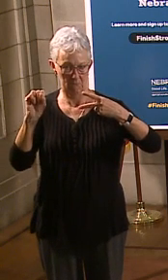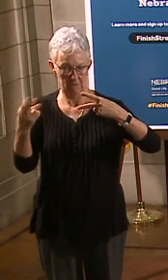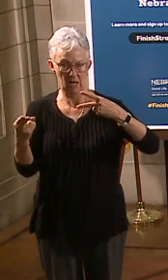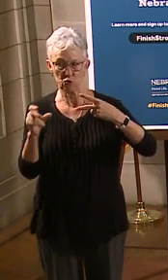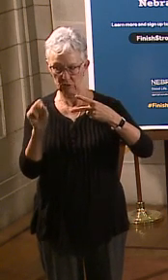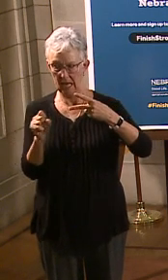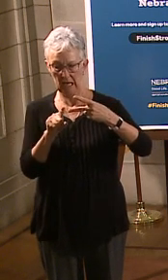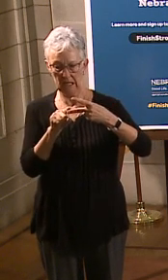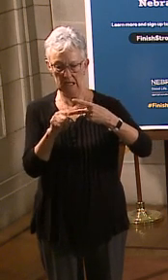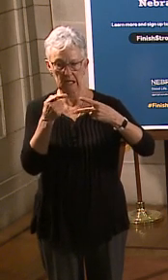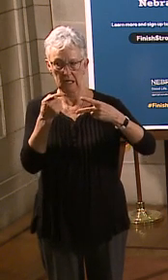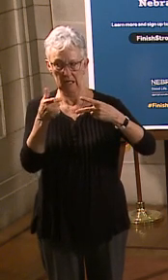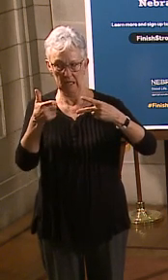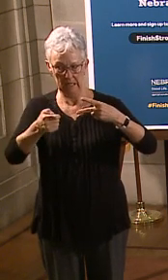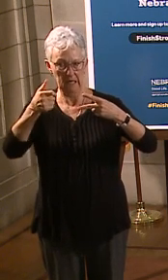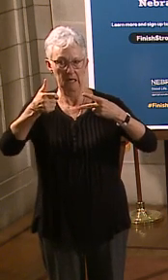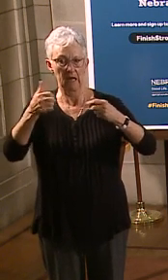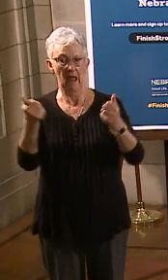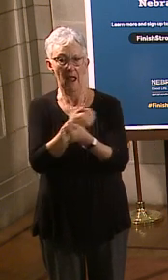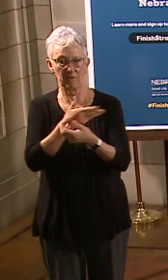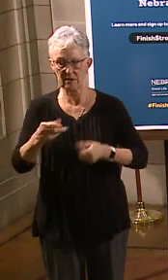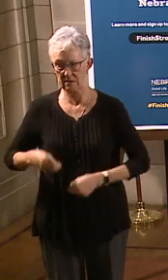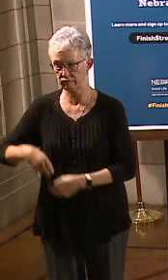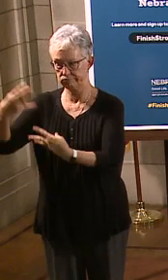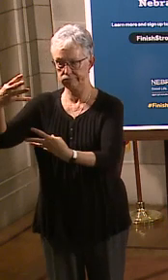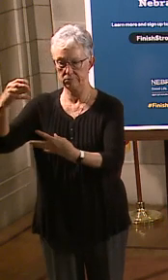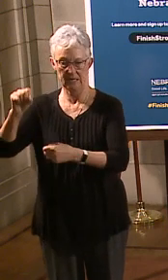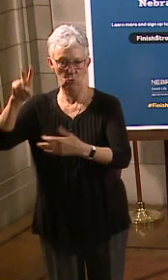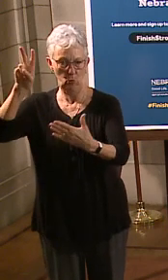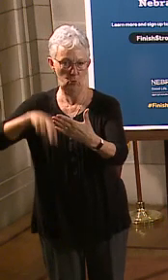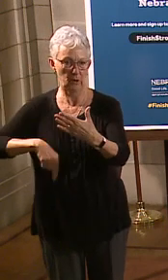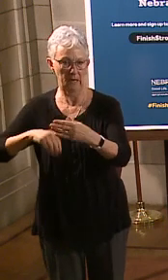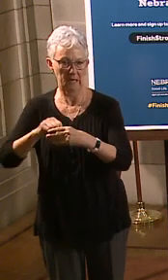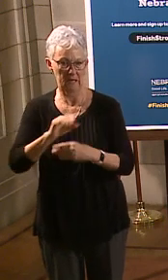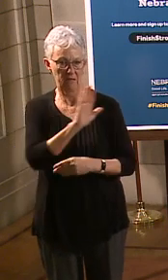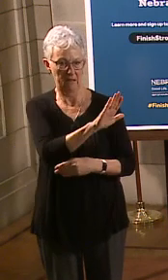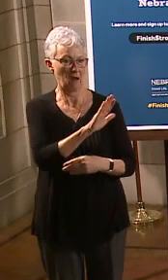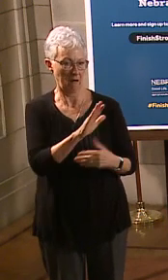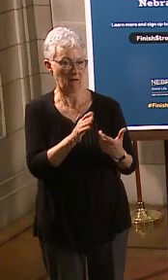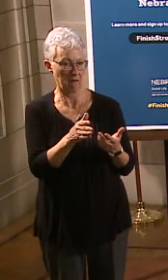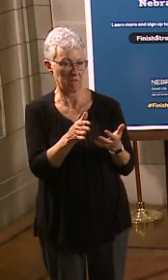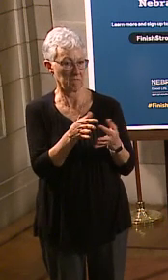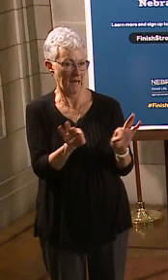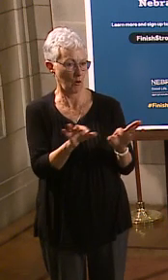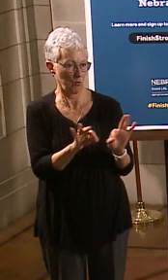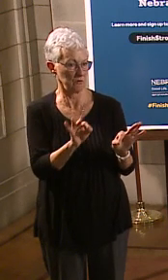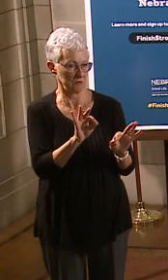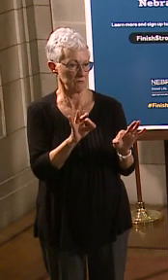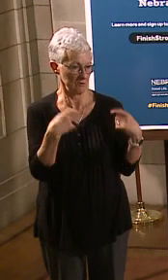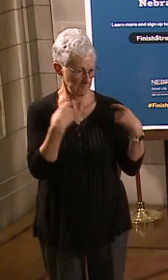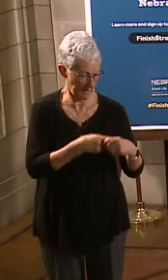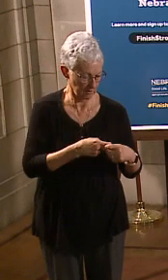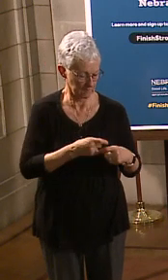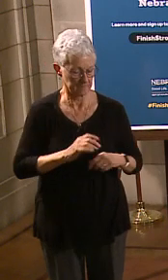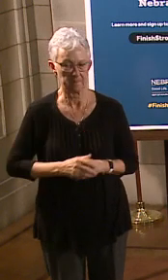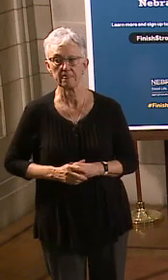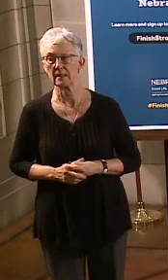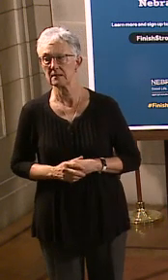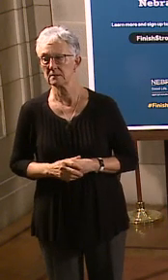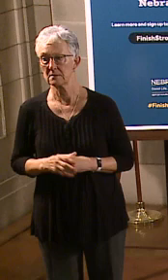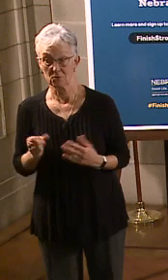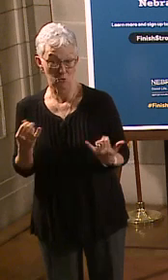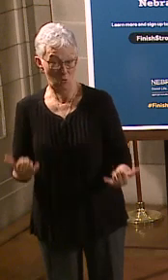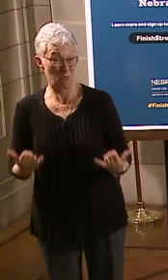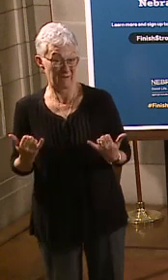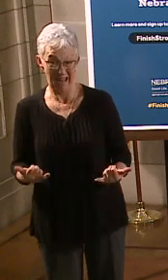Spanish. As of today, as you heard the governor already announce, and as I just mentioned, we are at the stage where individuals can get vaccinated